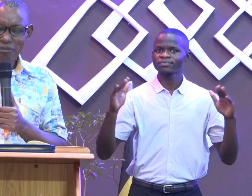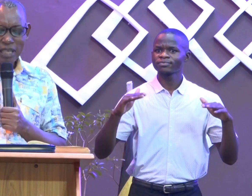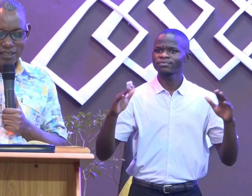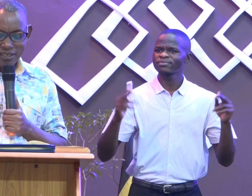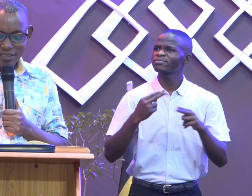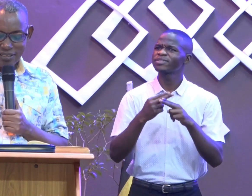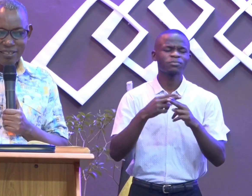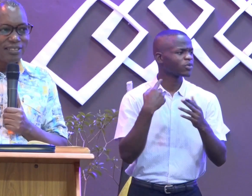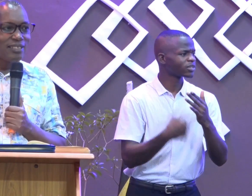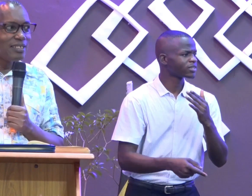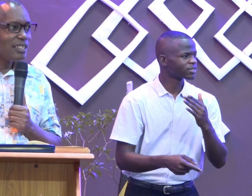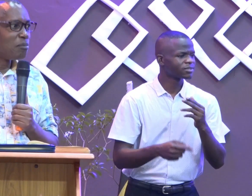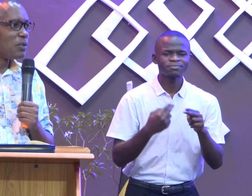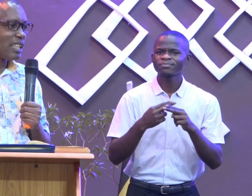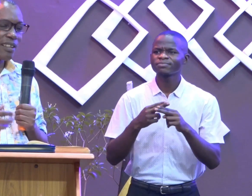erinnya.